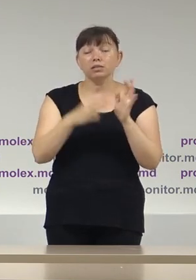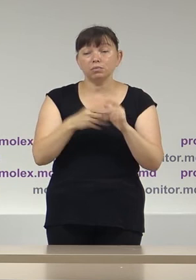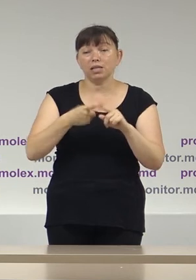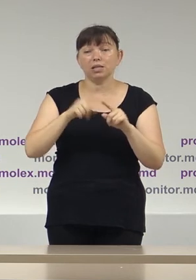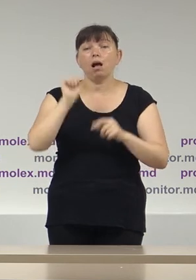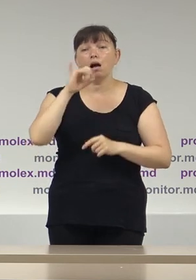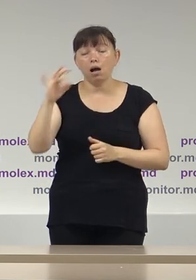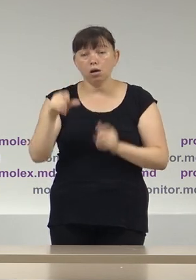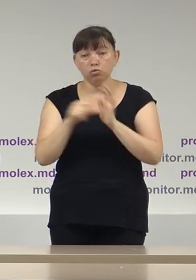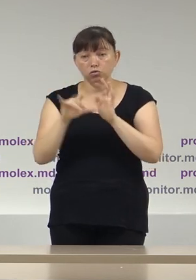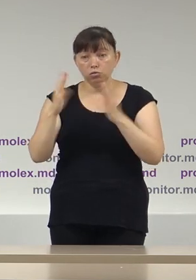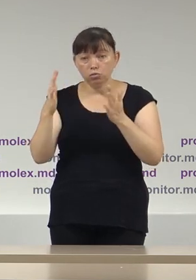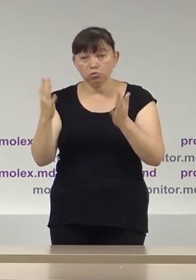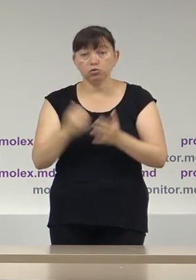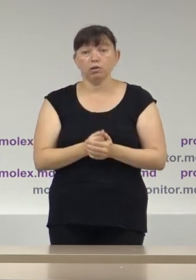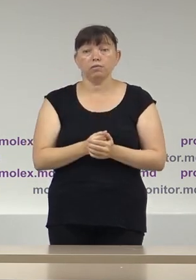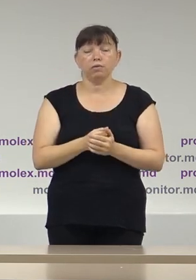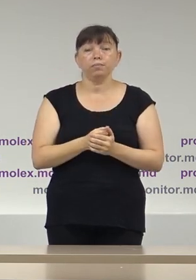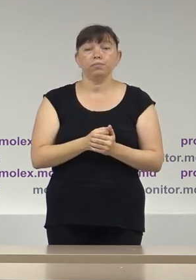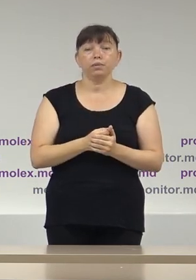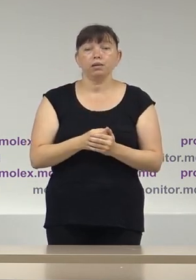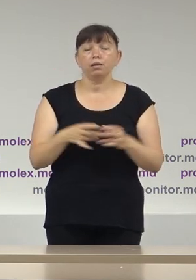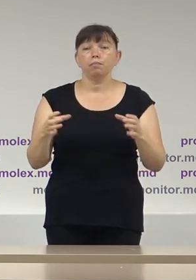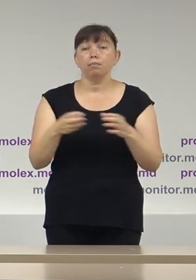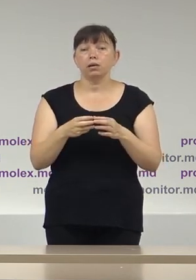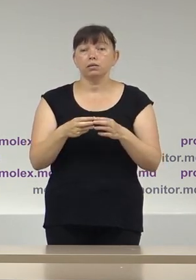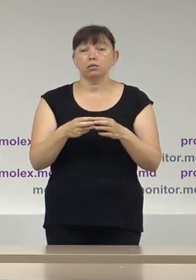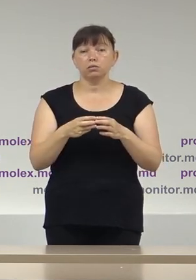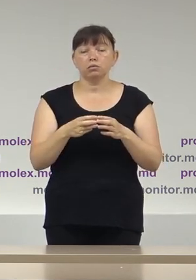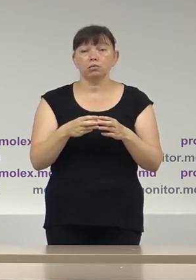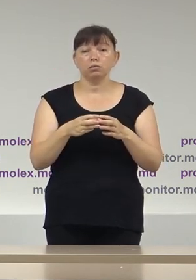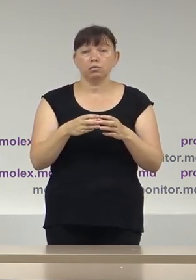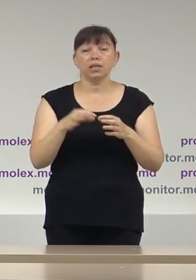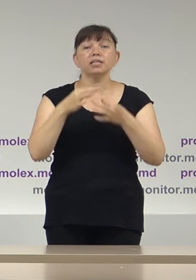electoral contenders. And here we speak about our 6 cases.